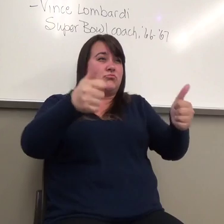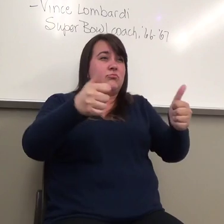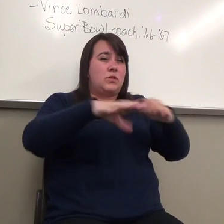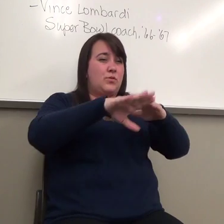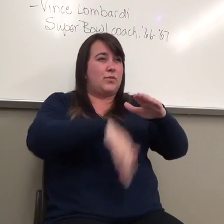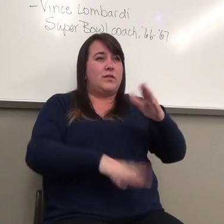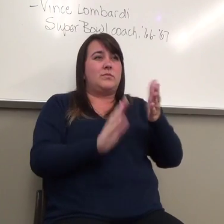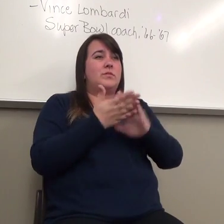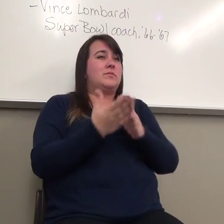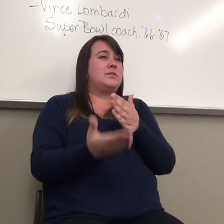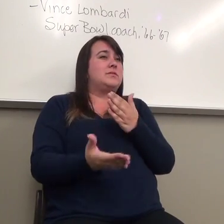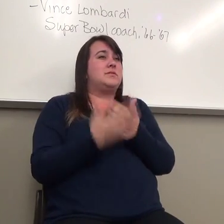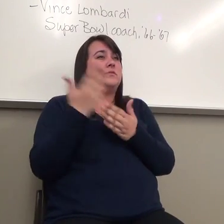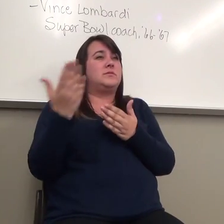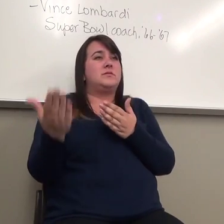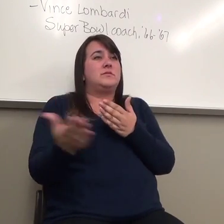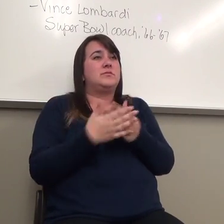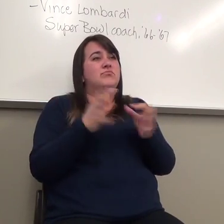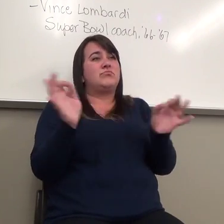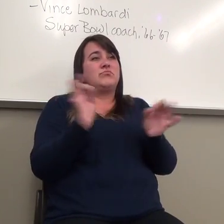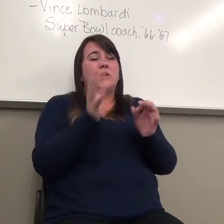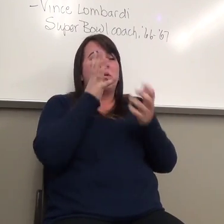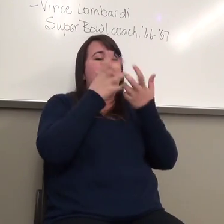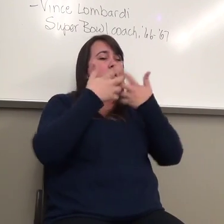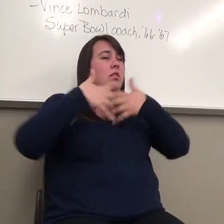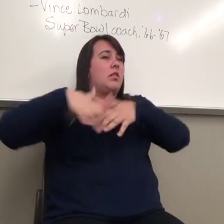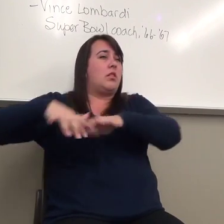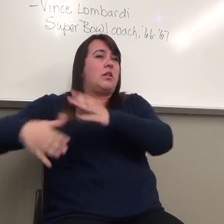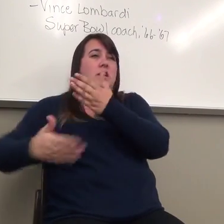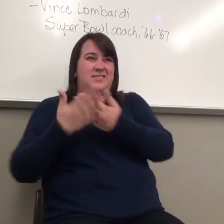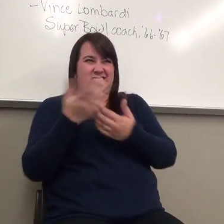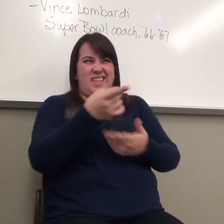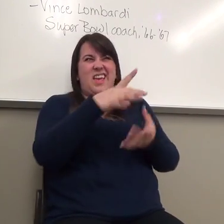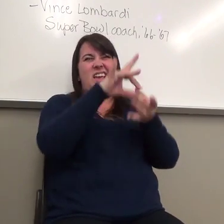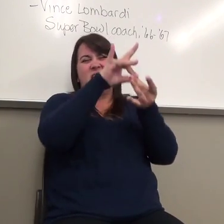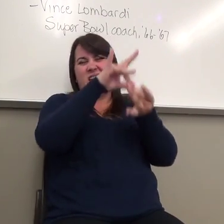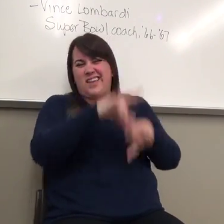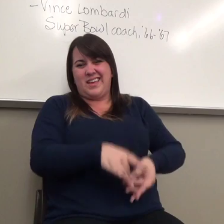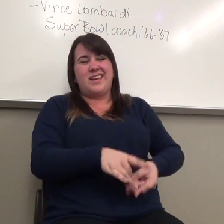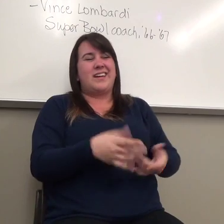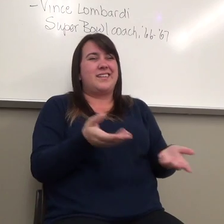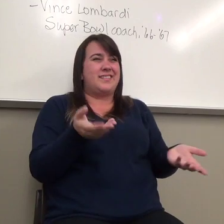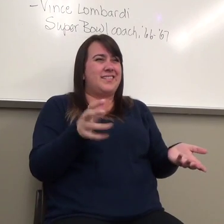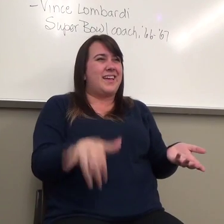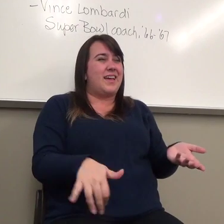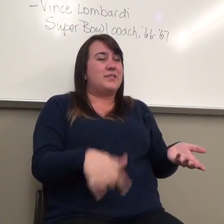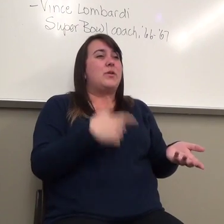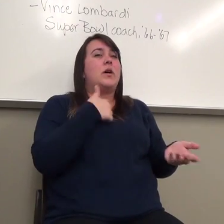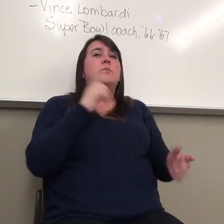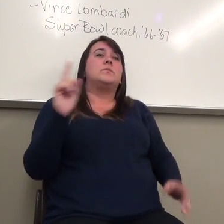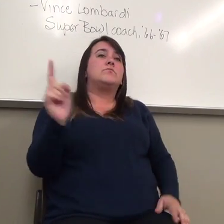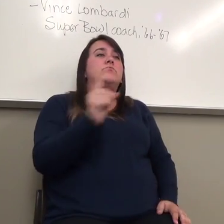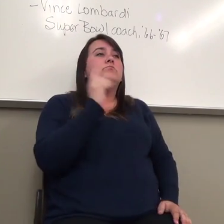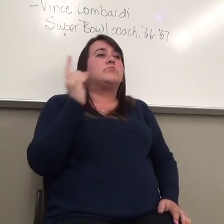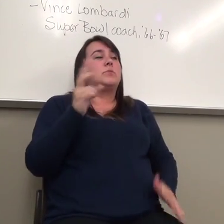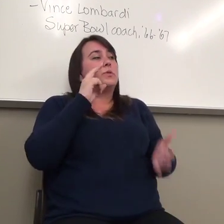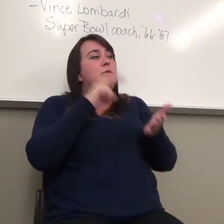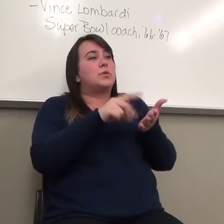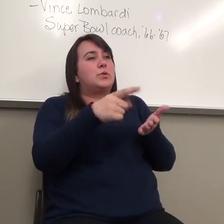of your paper is going to come together very easily, okay? So I'm going to come around and look at what people have.